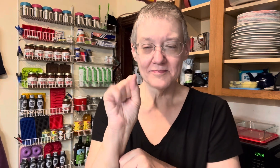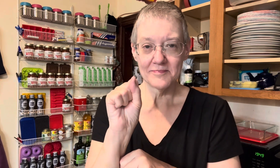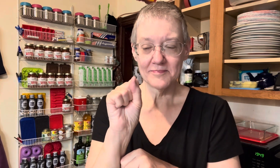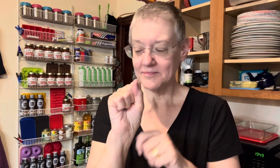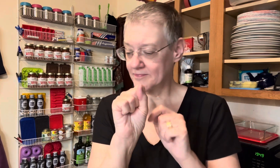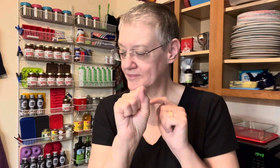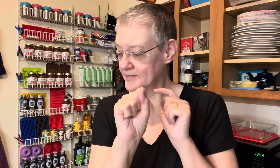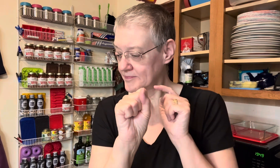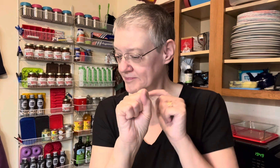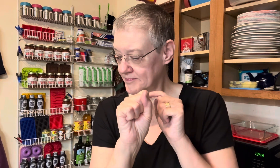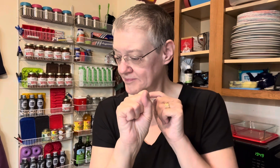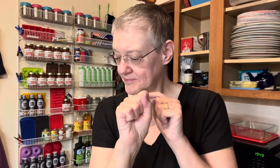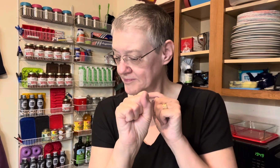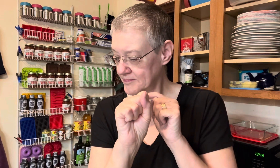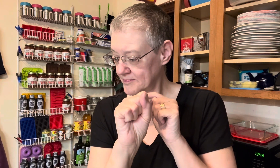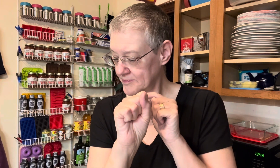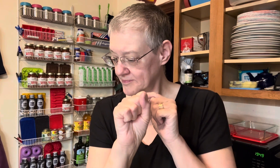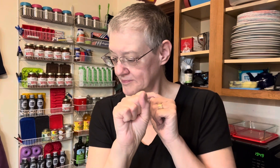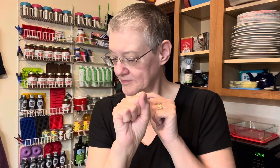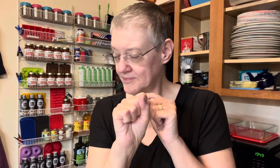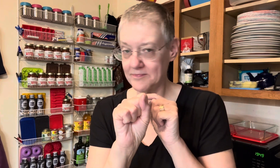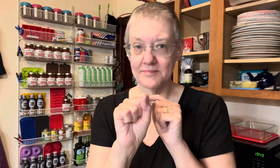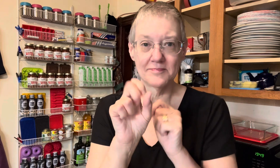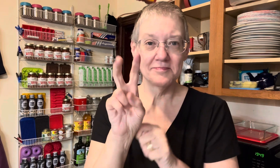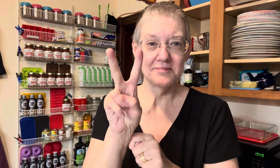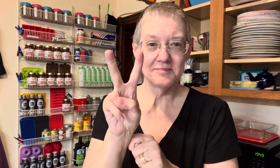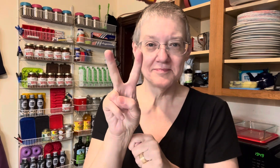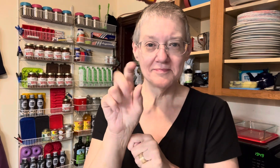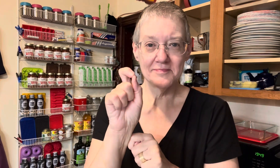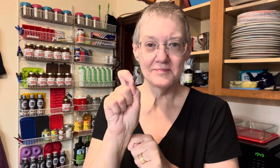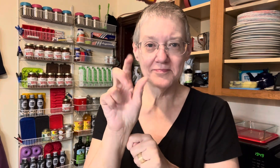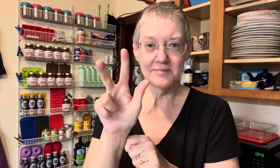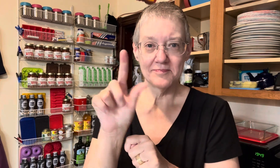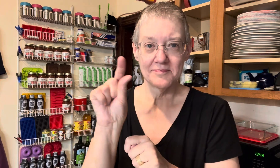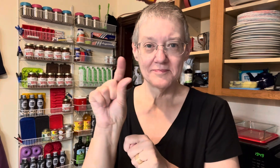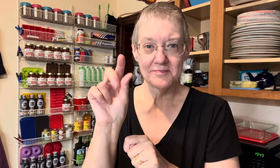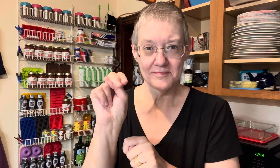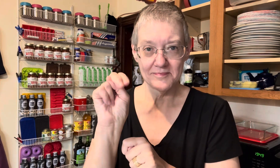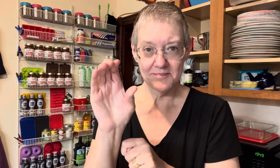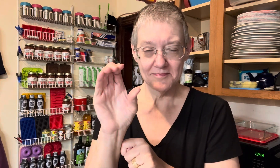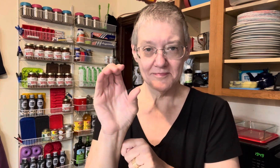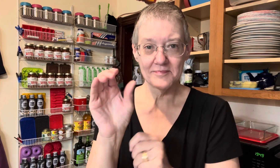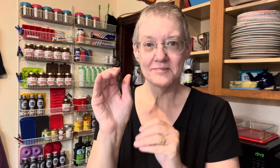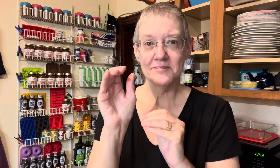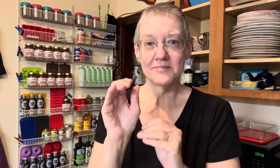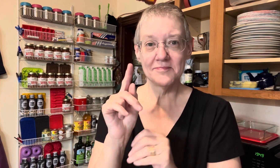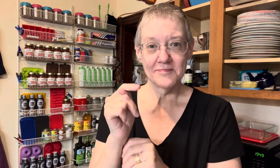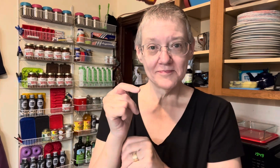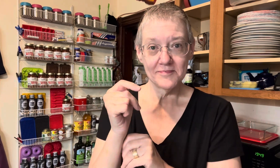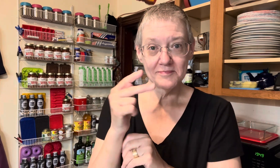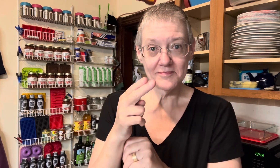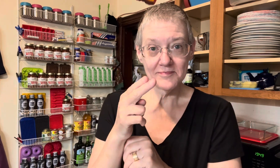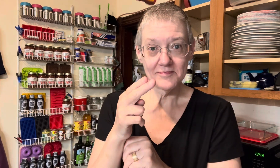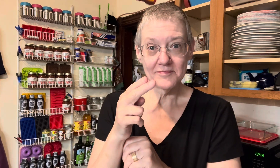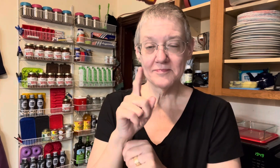Tuesday is cranberries. Looking at my notes, 2.3 grams of net carbs.